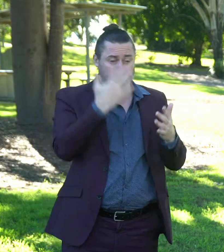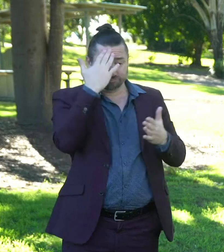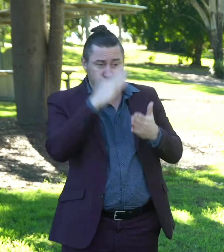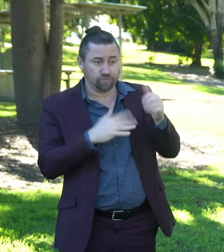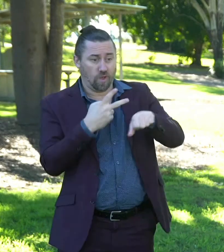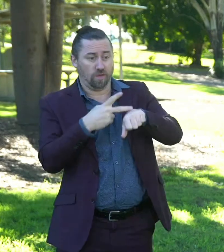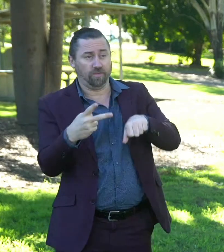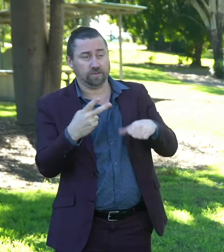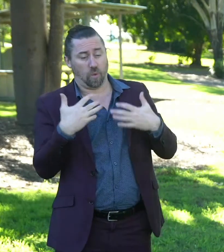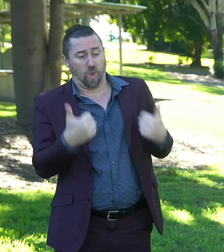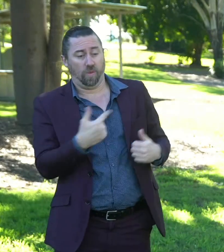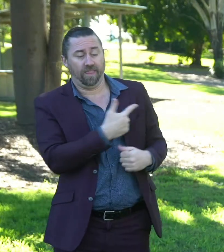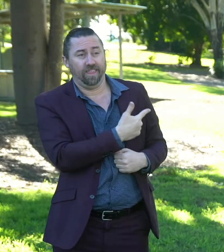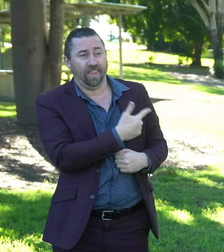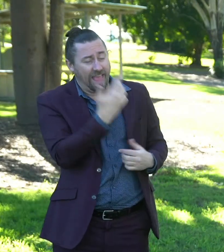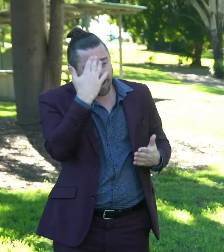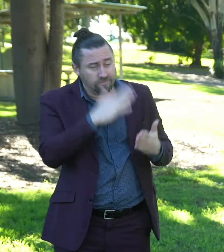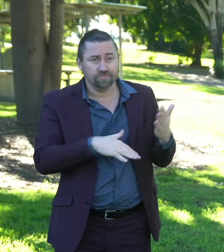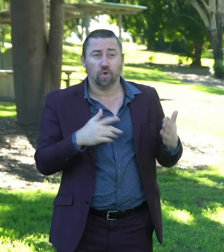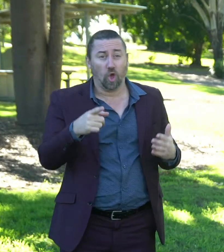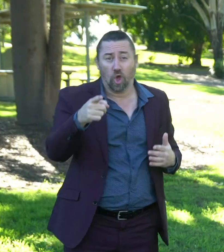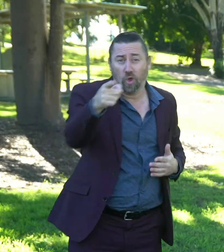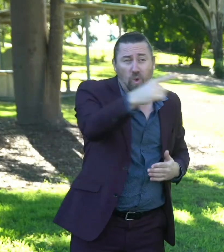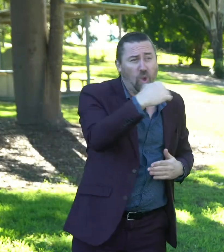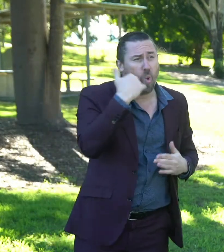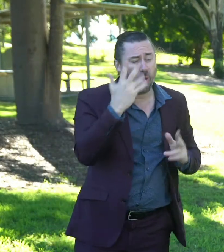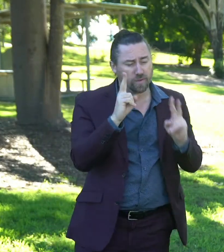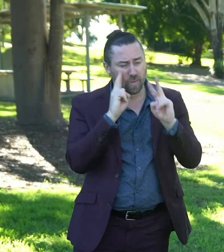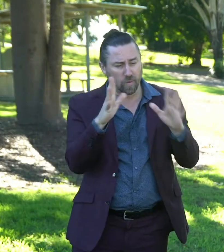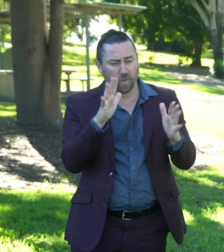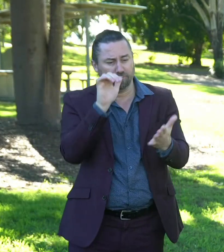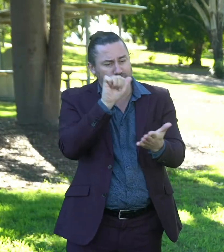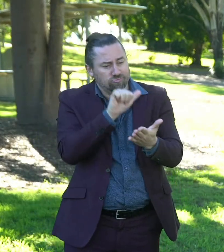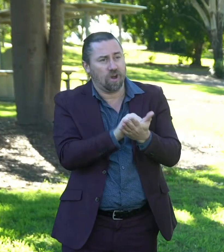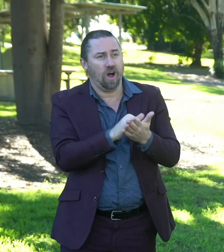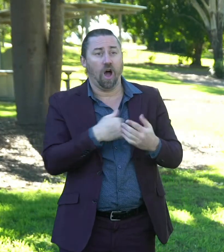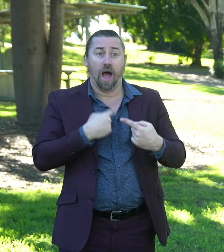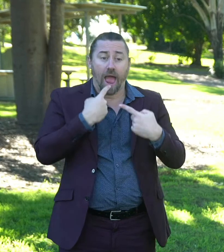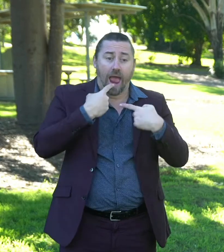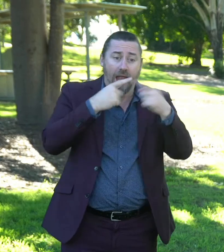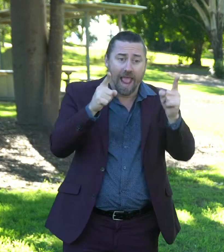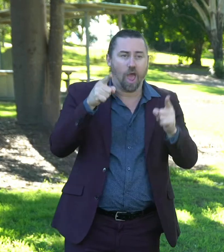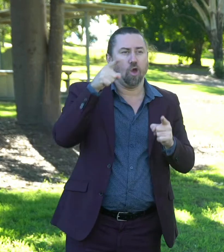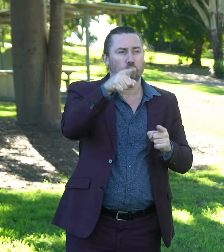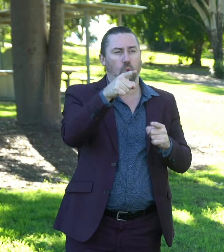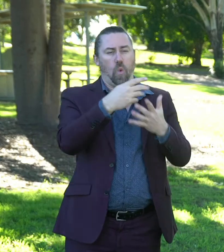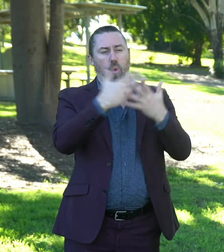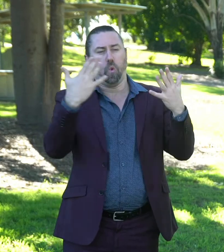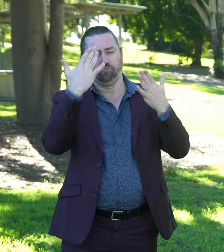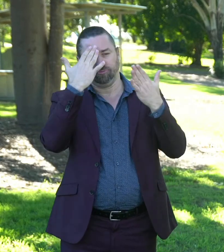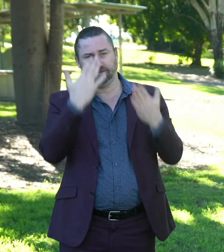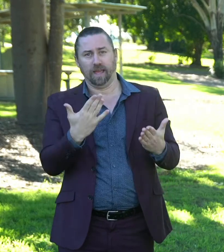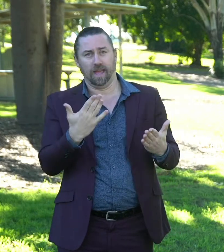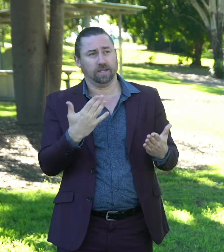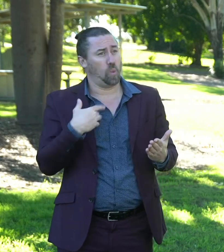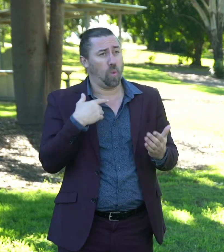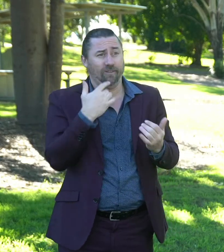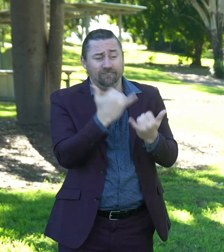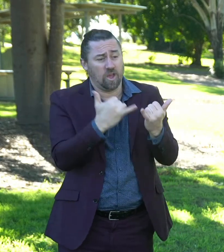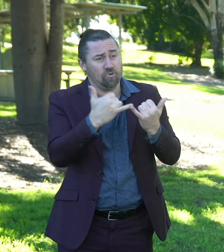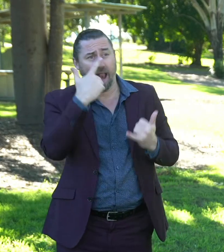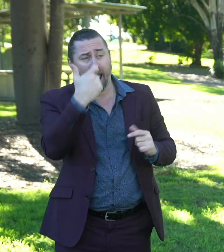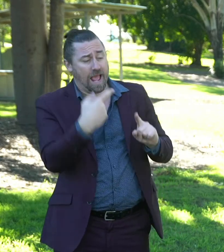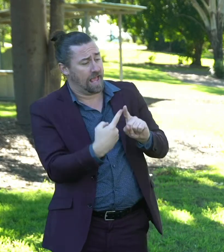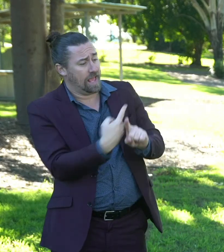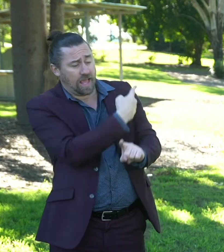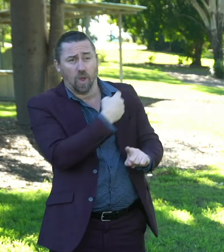they've always listened, they've always done the right thing, and I'm just so impressed with what we've been able to do to date. As